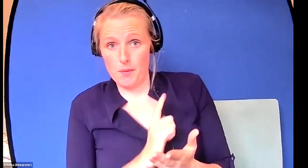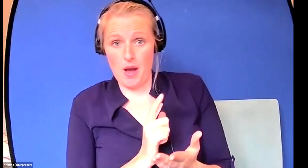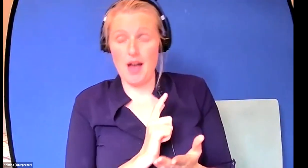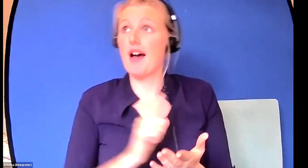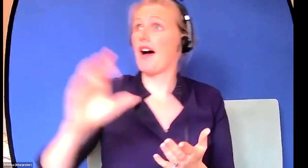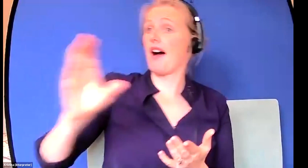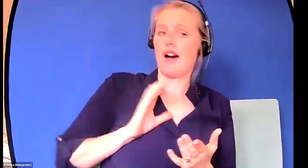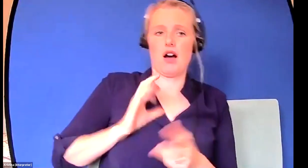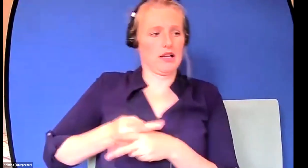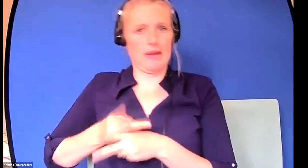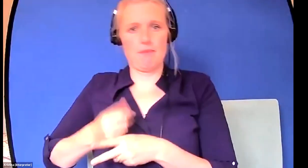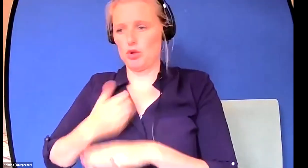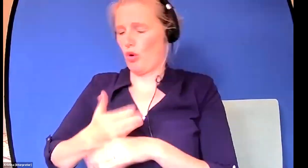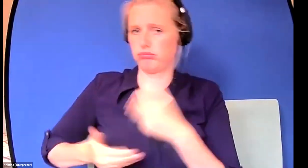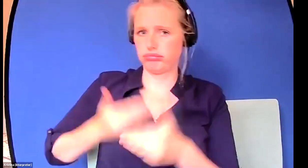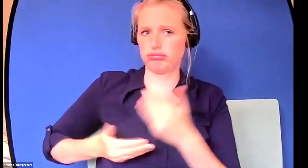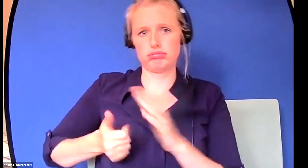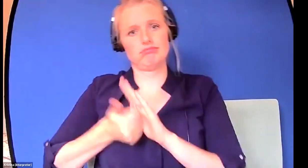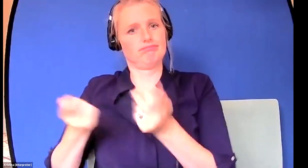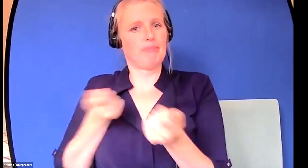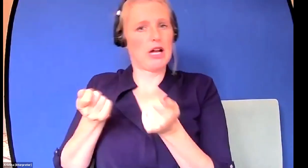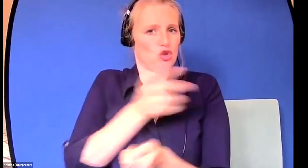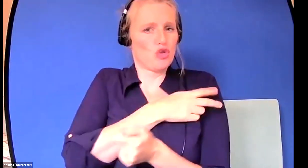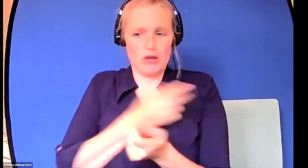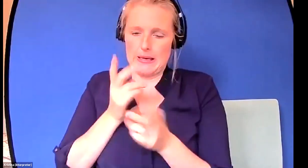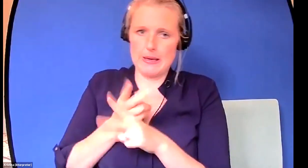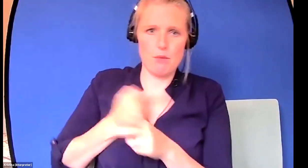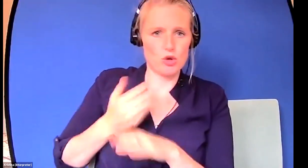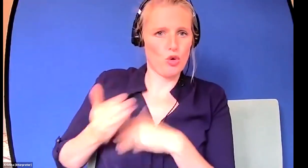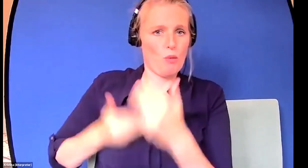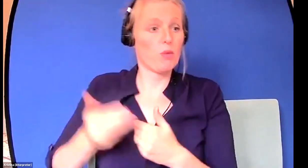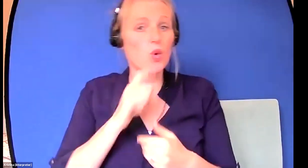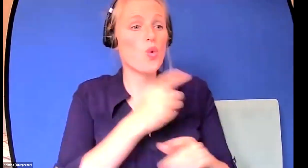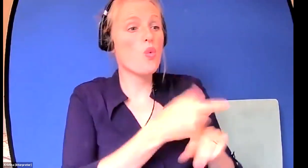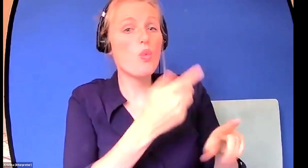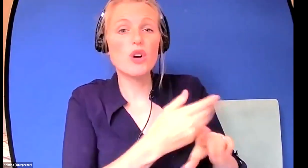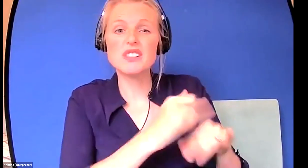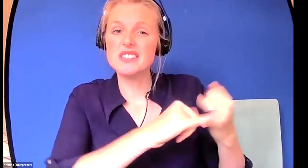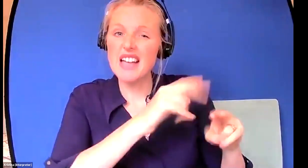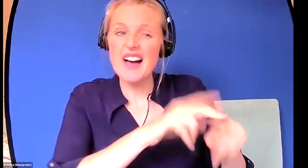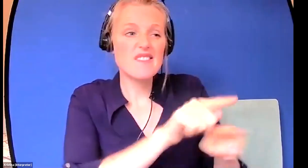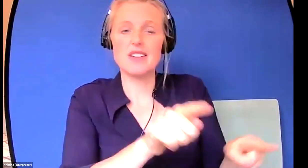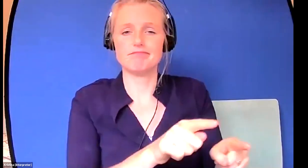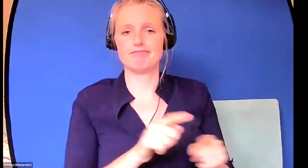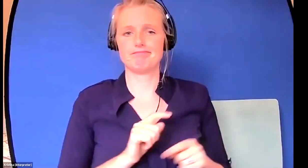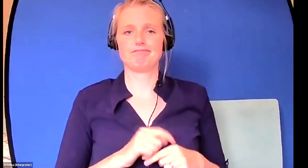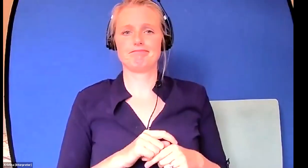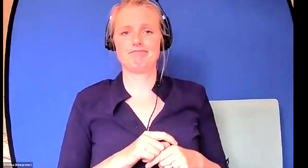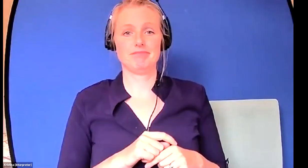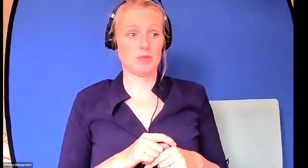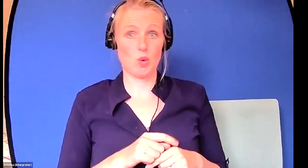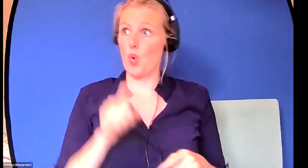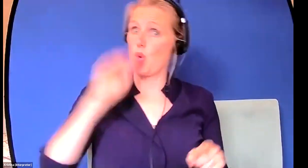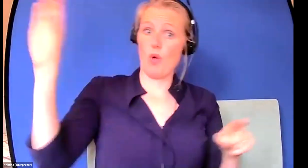cultural workforce will survive beyond a very small and privileged core is a further question that the bailout is yet to find an answer